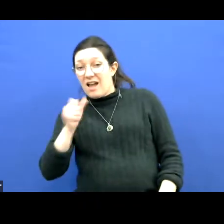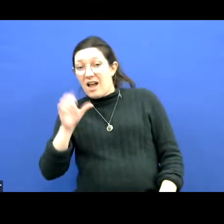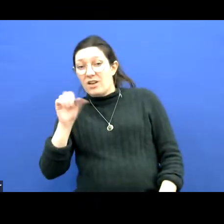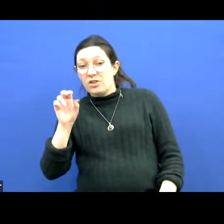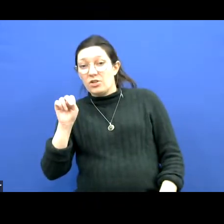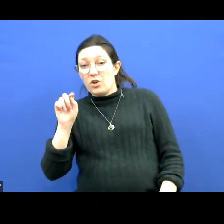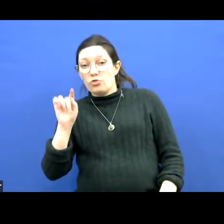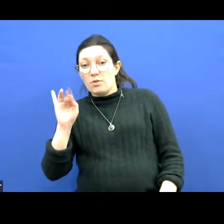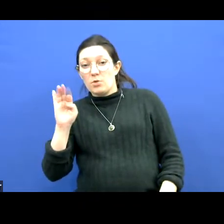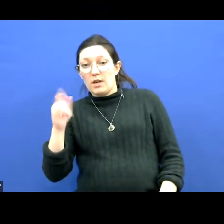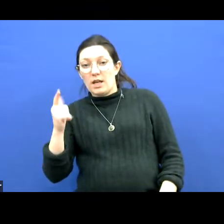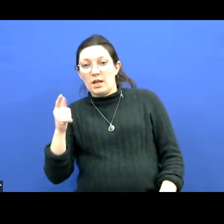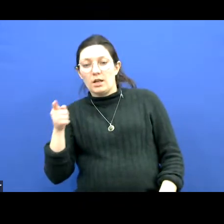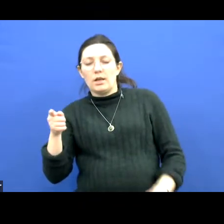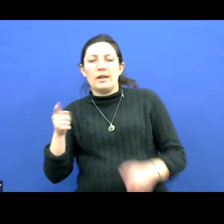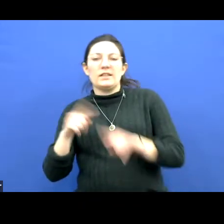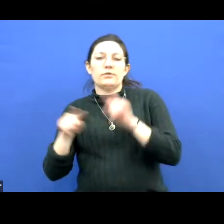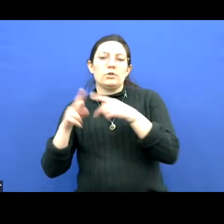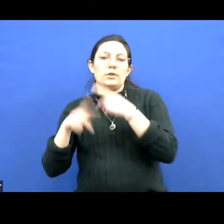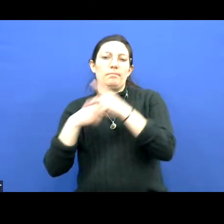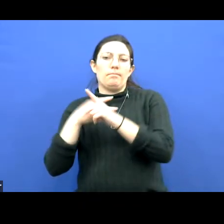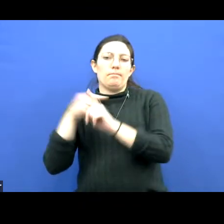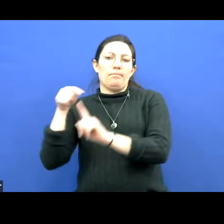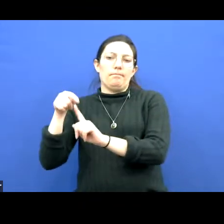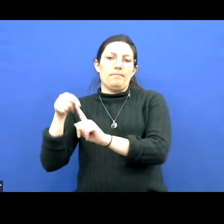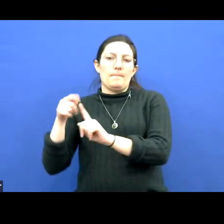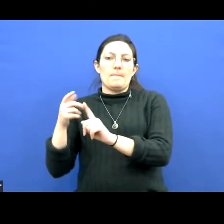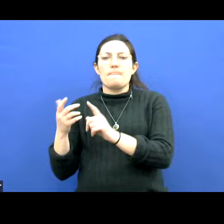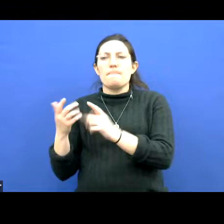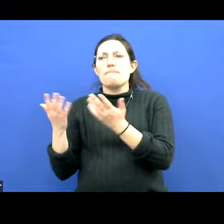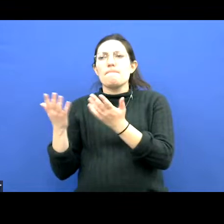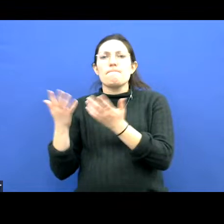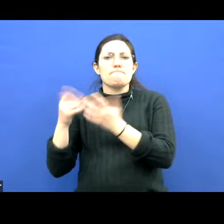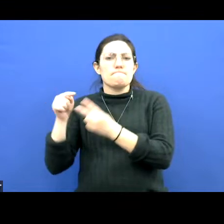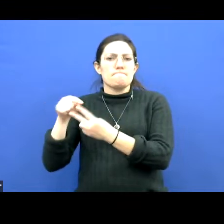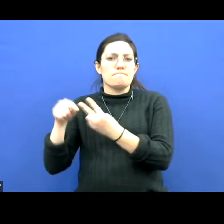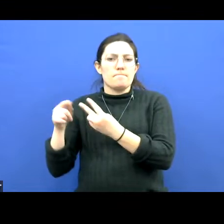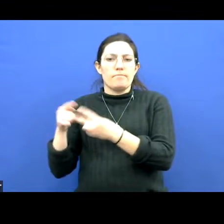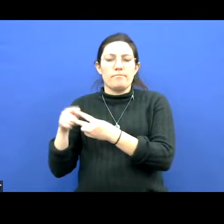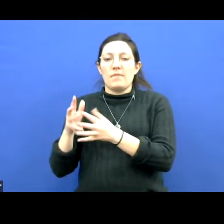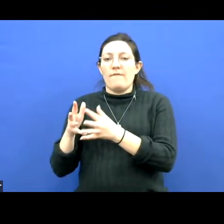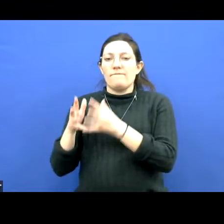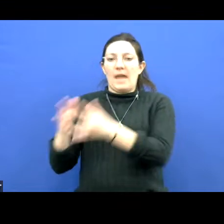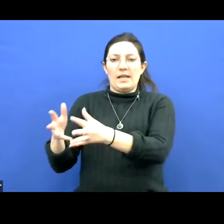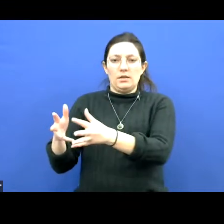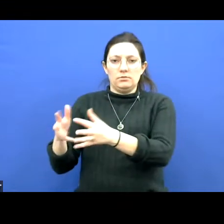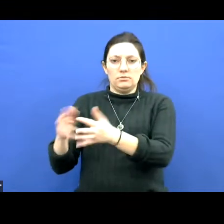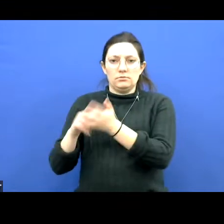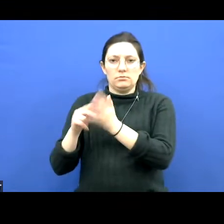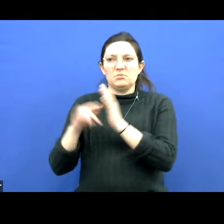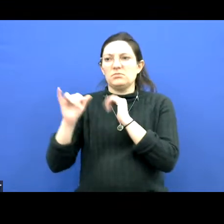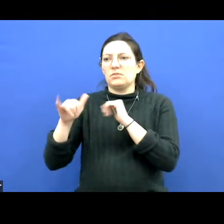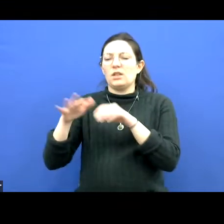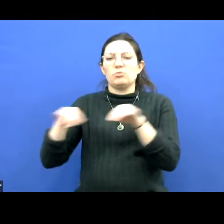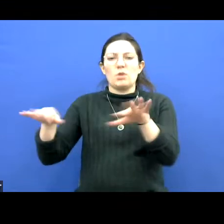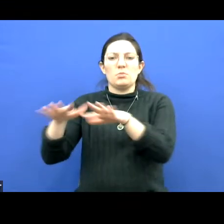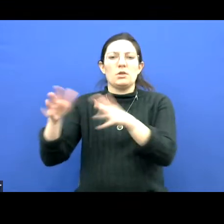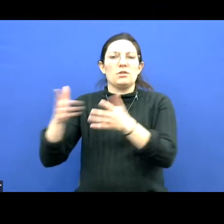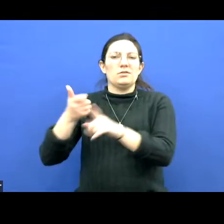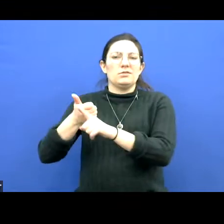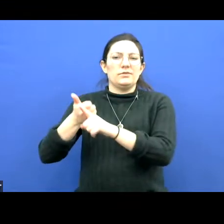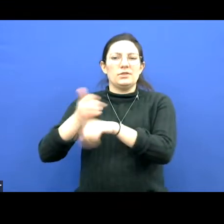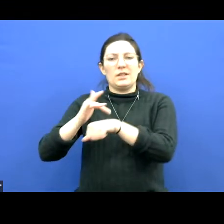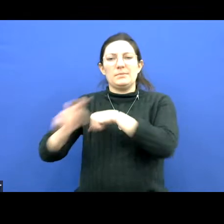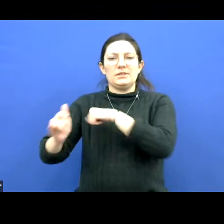two types. There's vacant, so there's no structures on there,